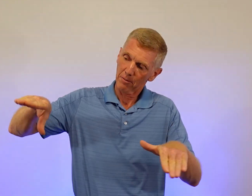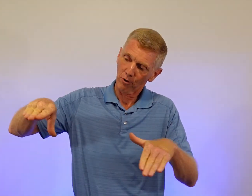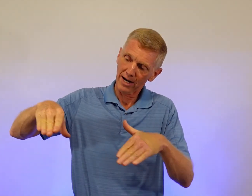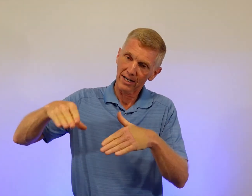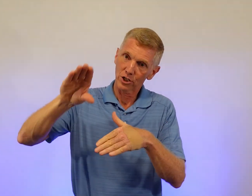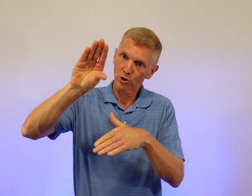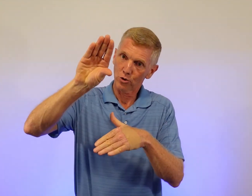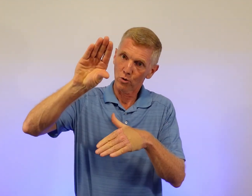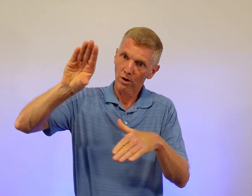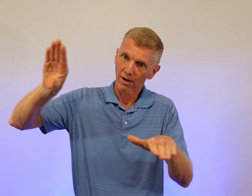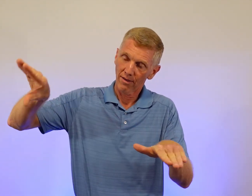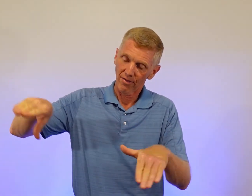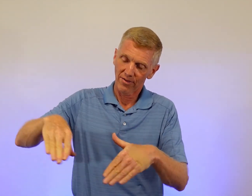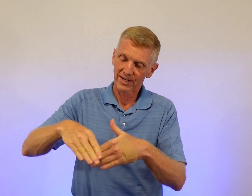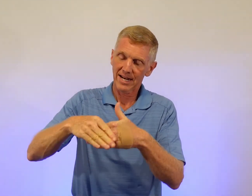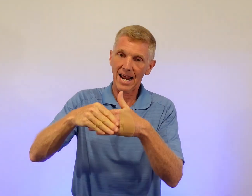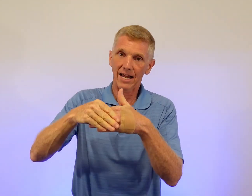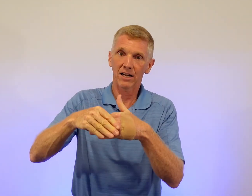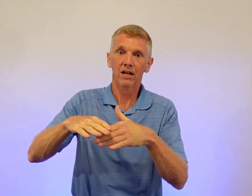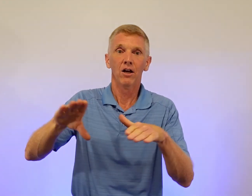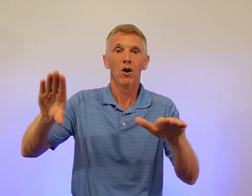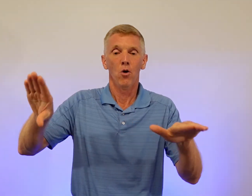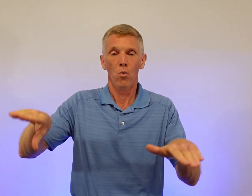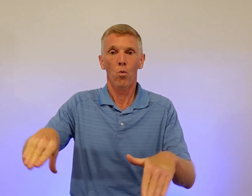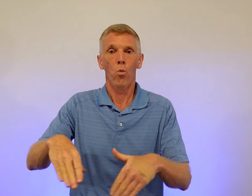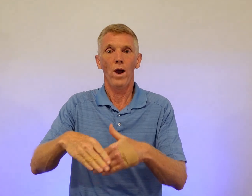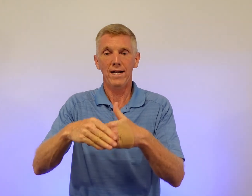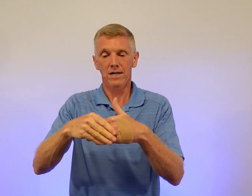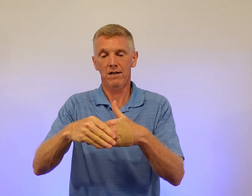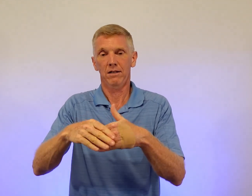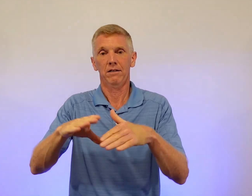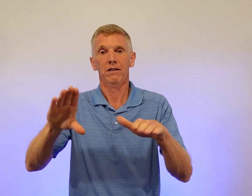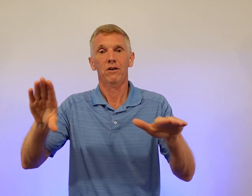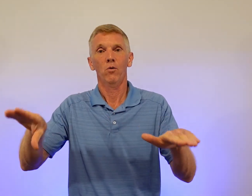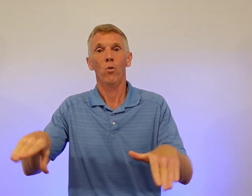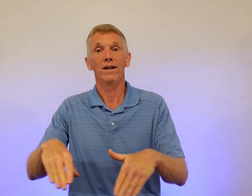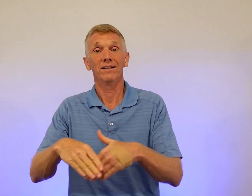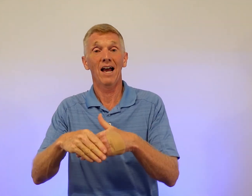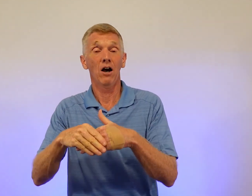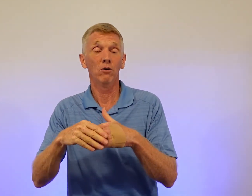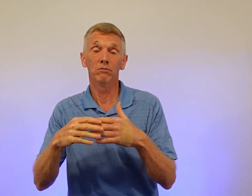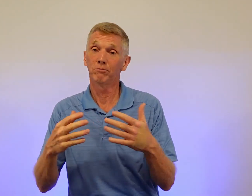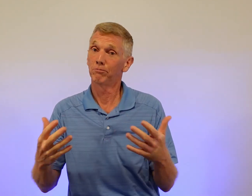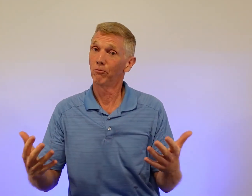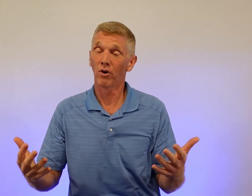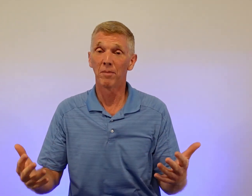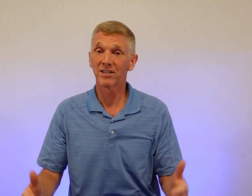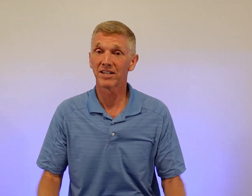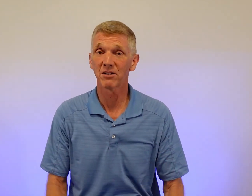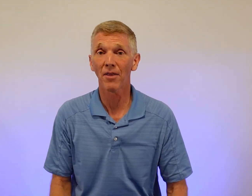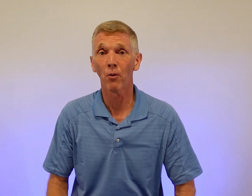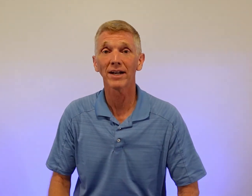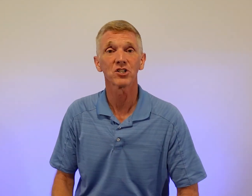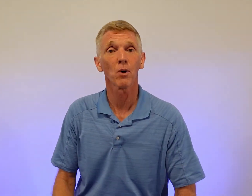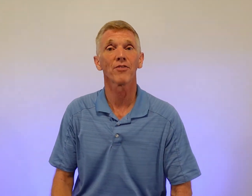right into this hand. Wedding. Wedding. Now, one of the biggest things about the wedding is what? The